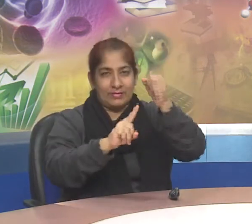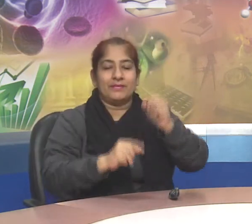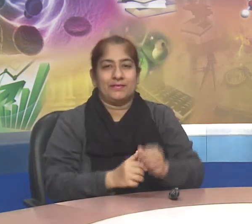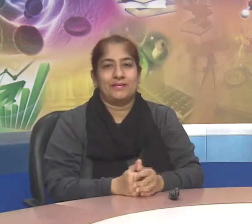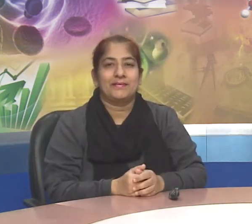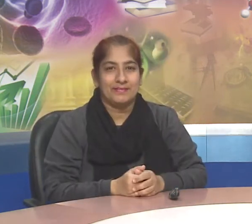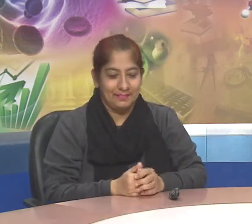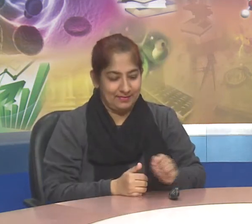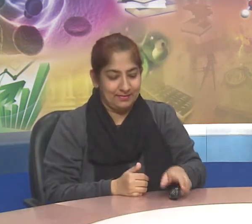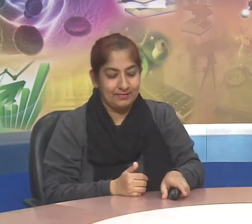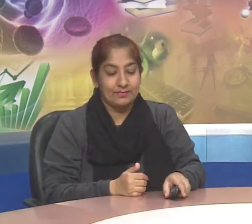accomplish our aim.